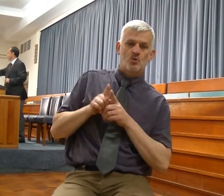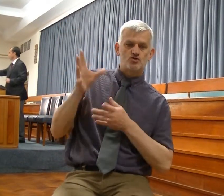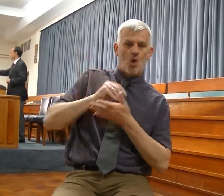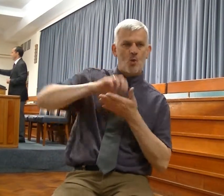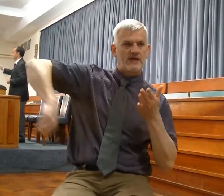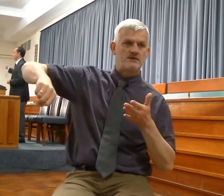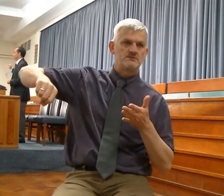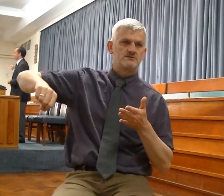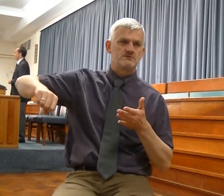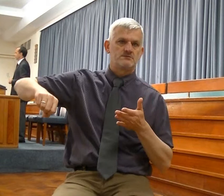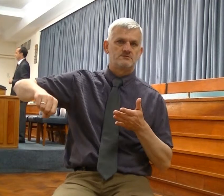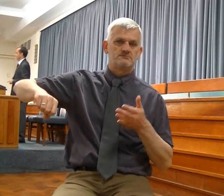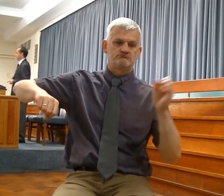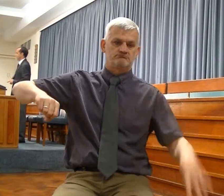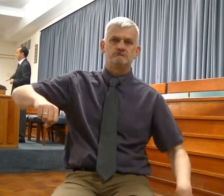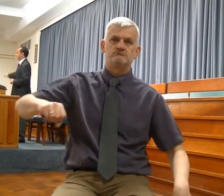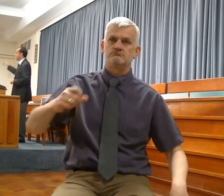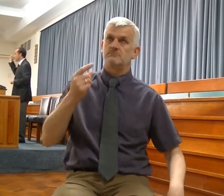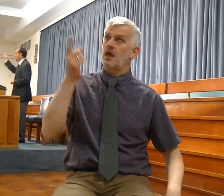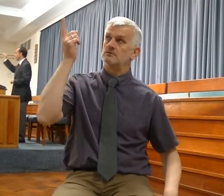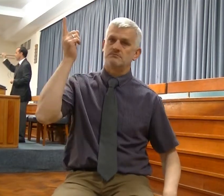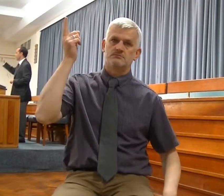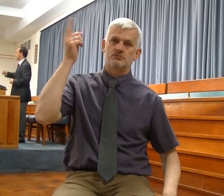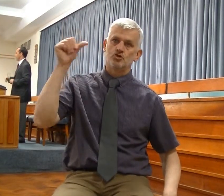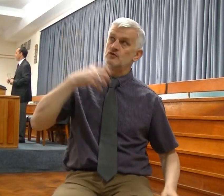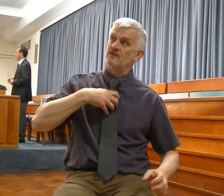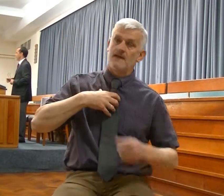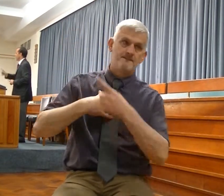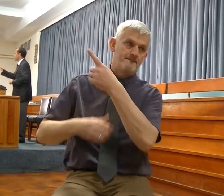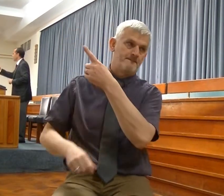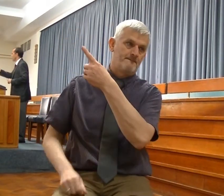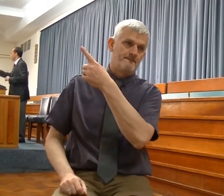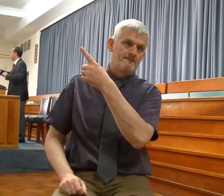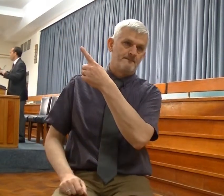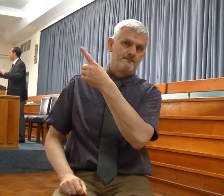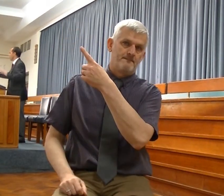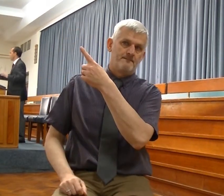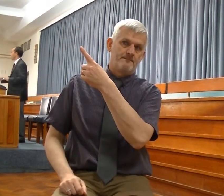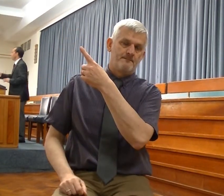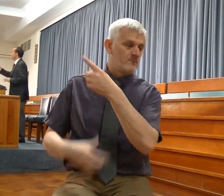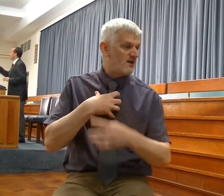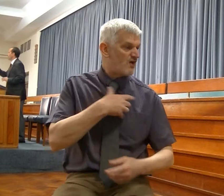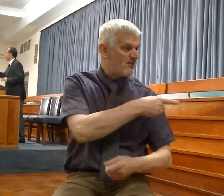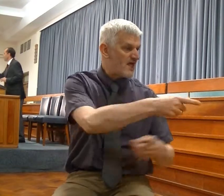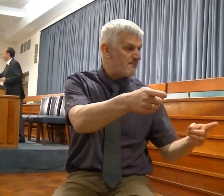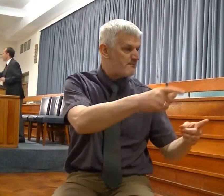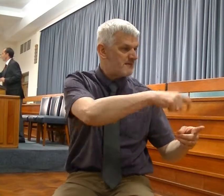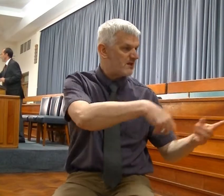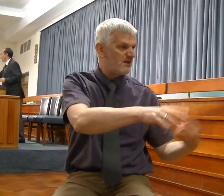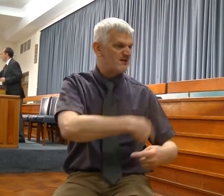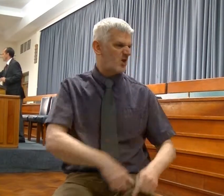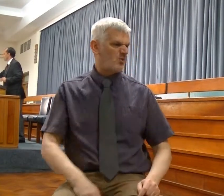and take the soul and put it in heaven. It's God we should fear. We shouldn't fear of any man.